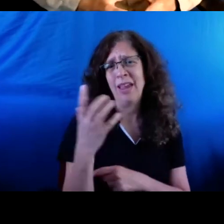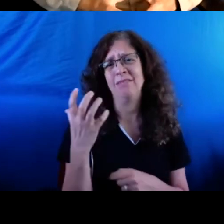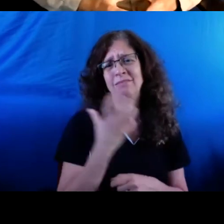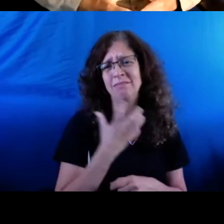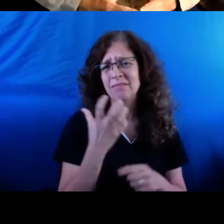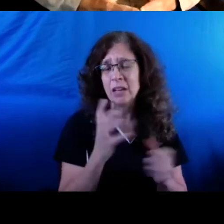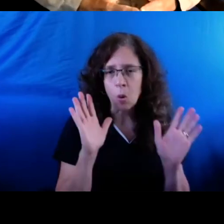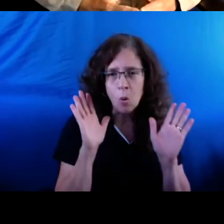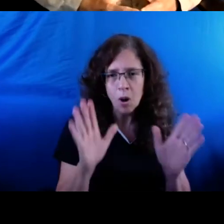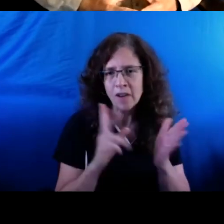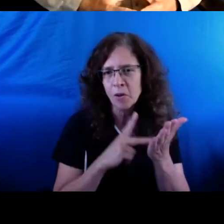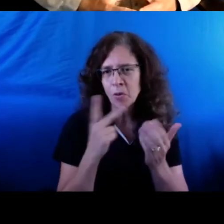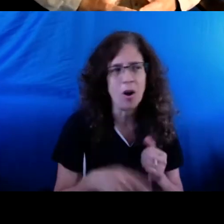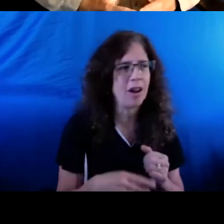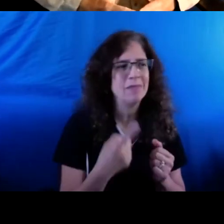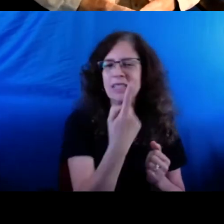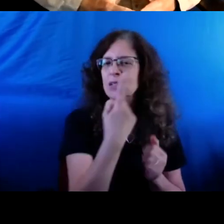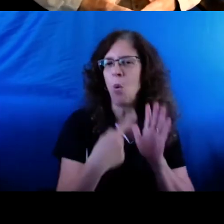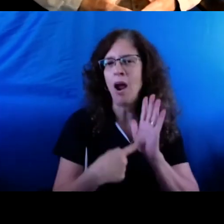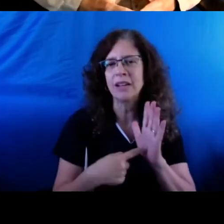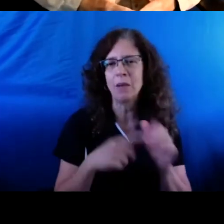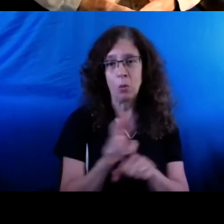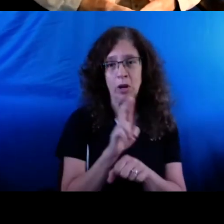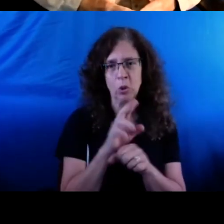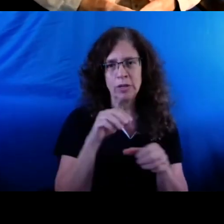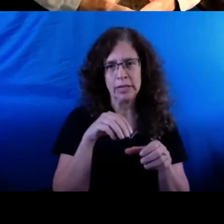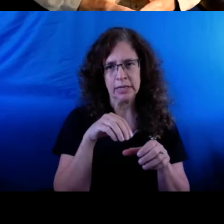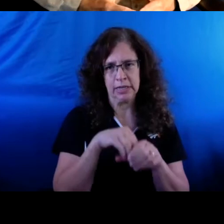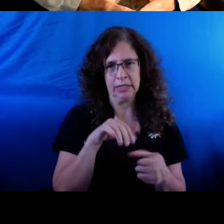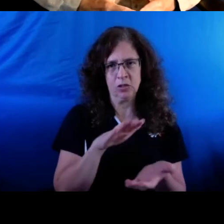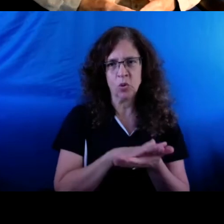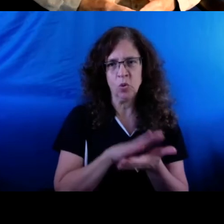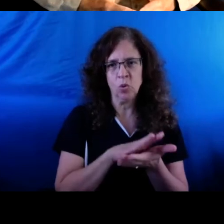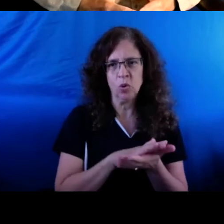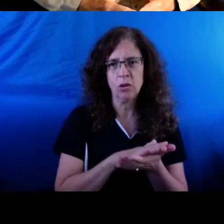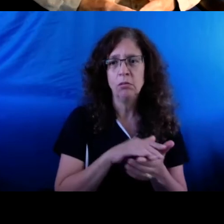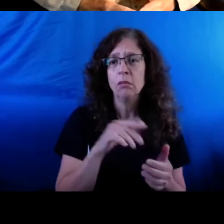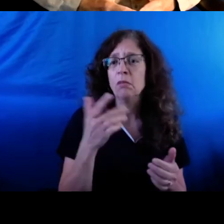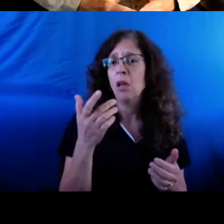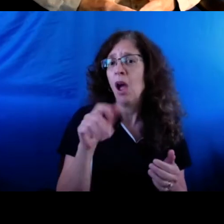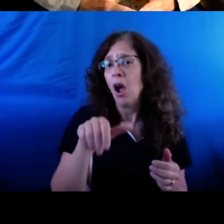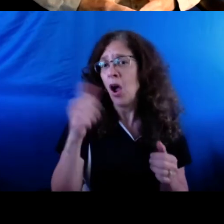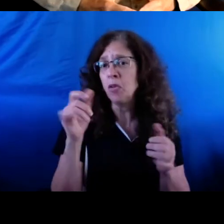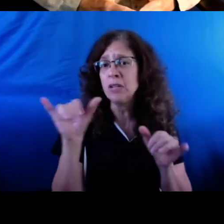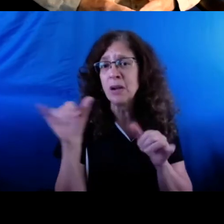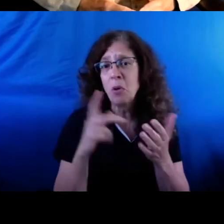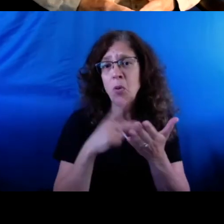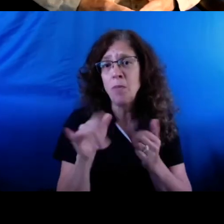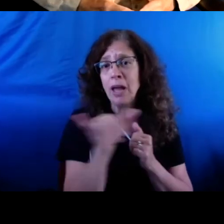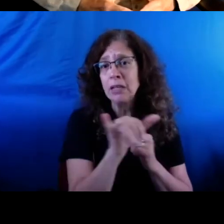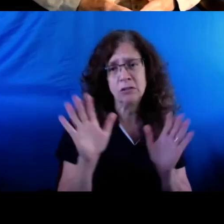There's more than 11 million students that use it. It is a wonderful program. This is one of the examples we use in our